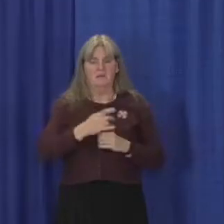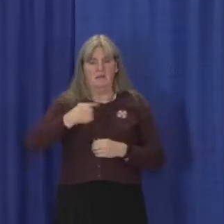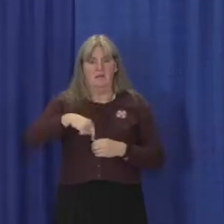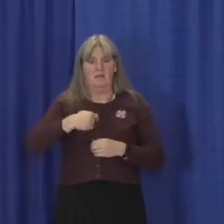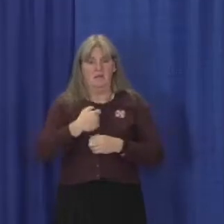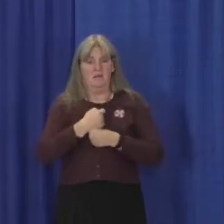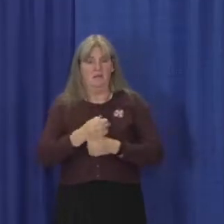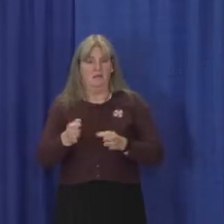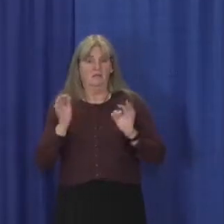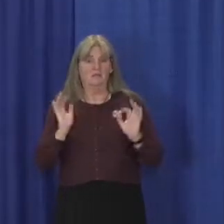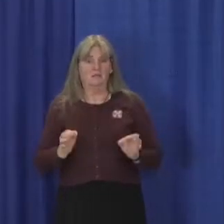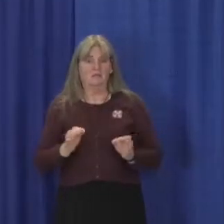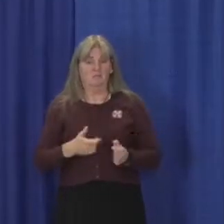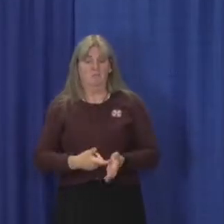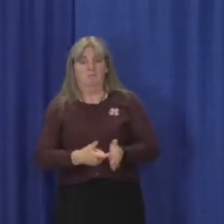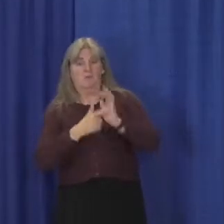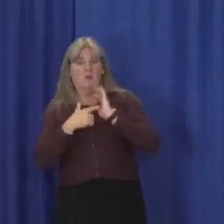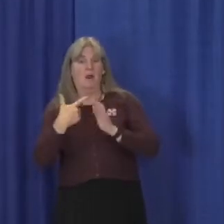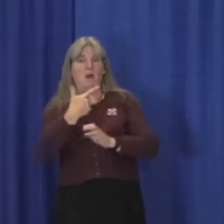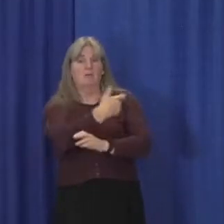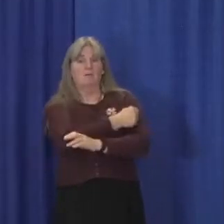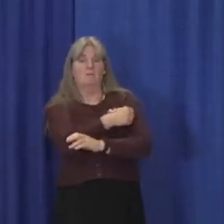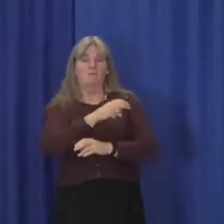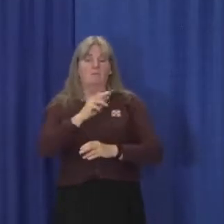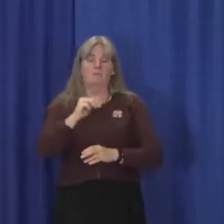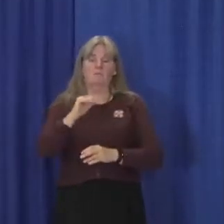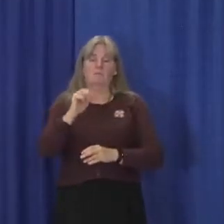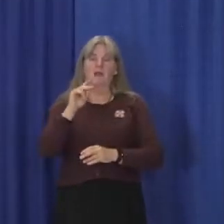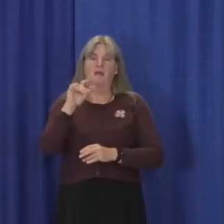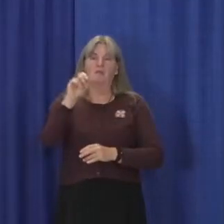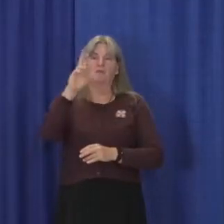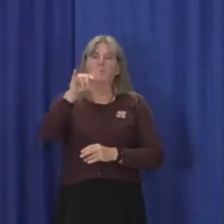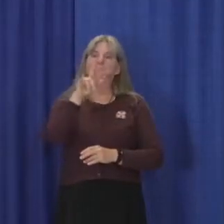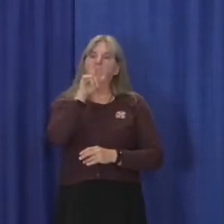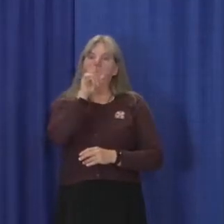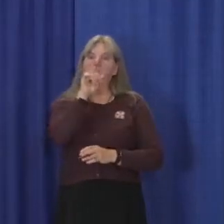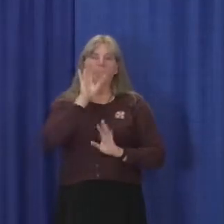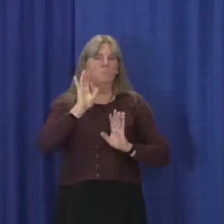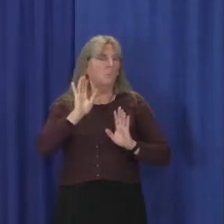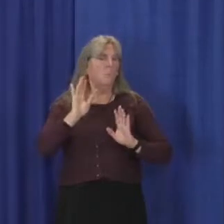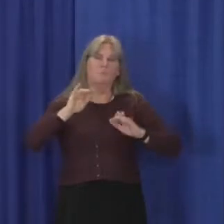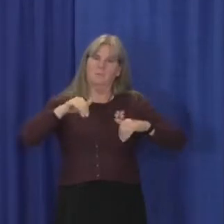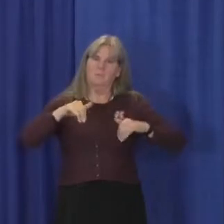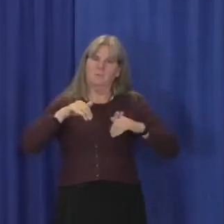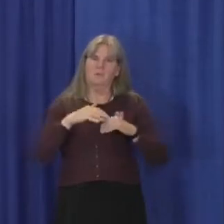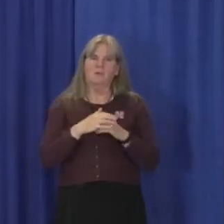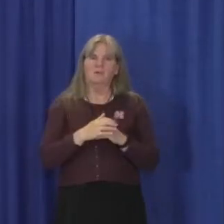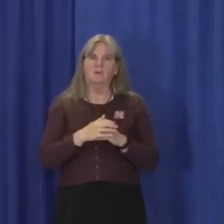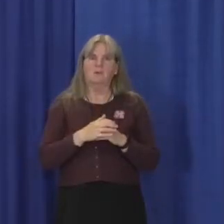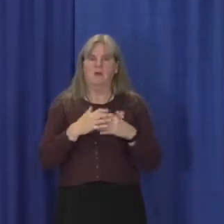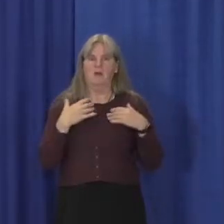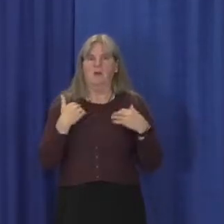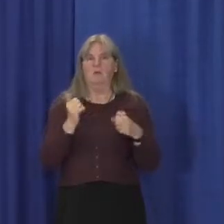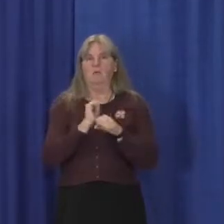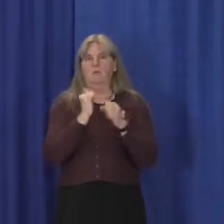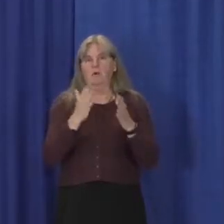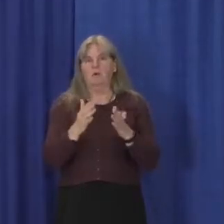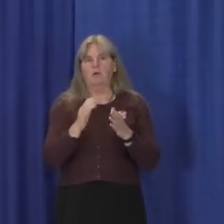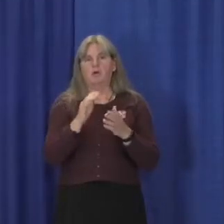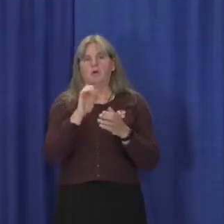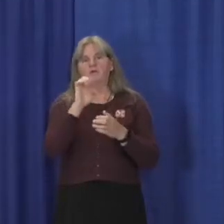a mandate right now for mandatory vaccine policy for staffing or for, our healthcare or education